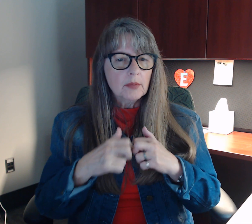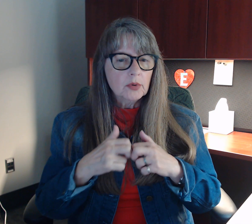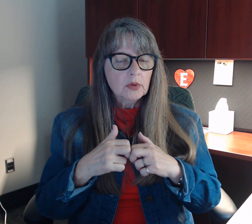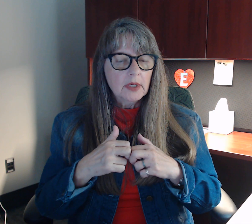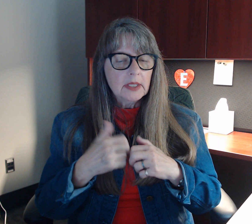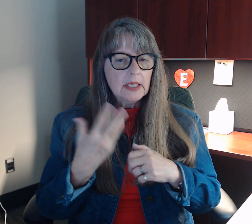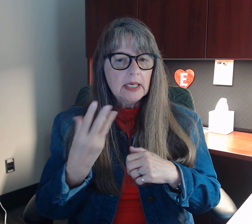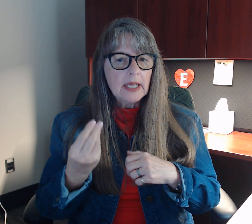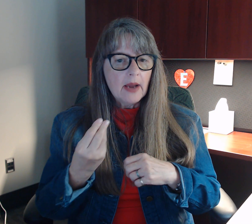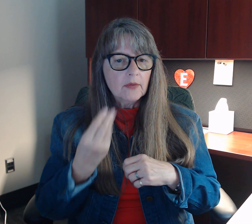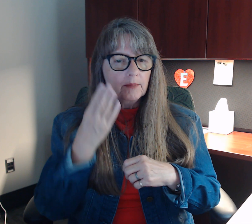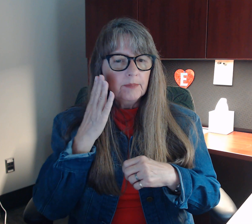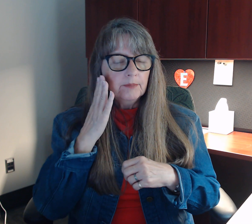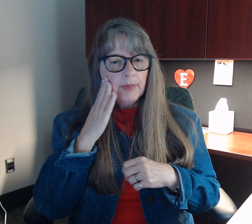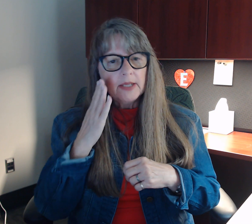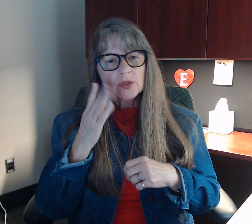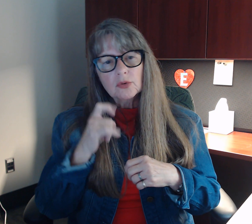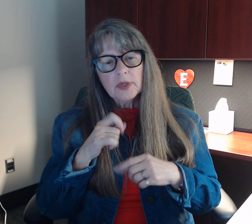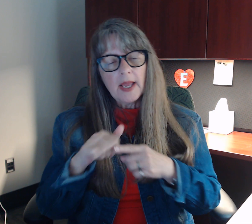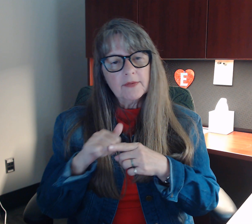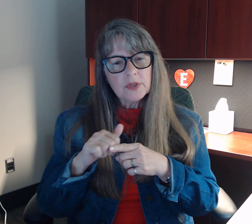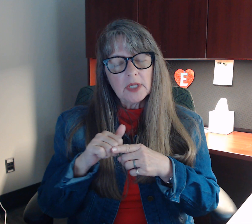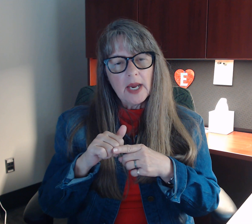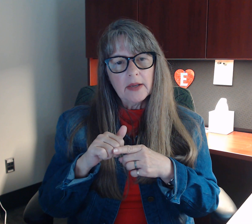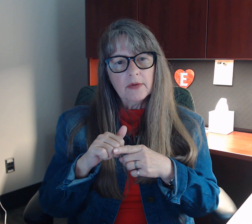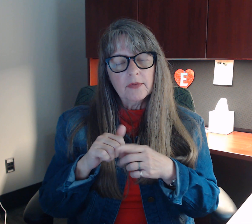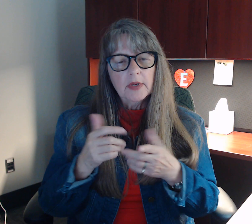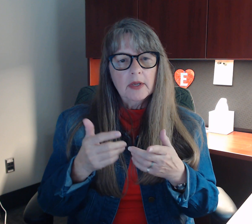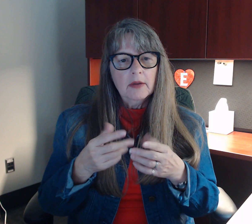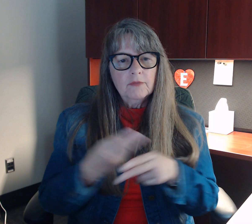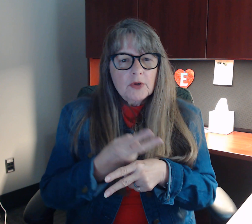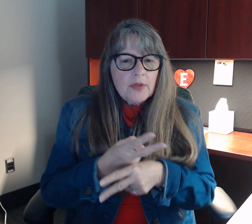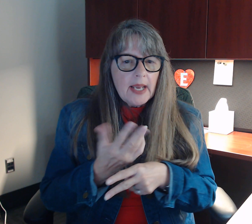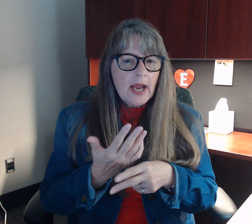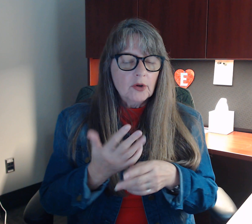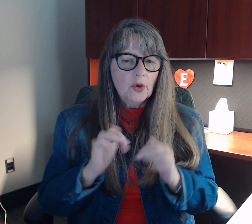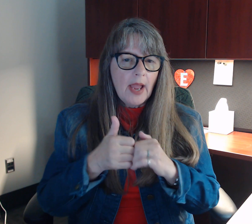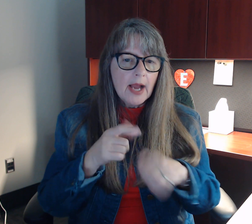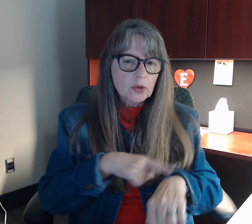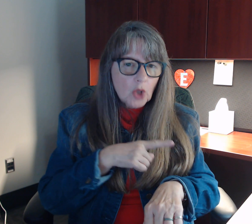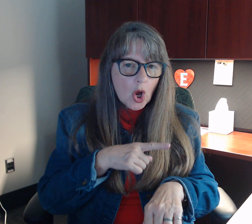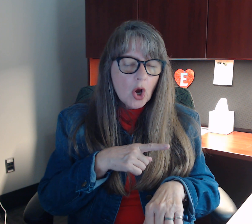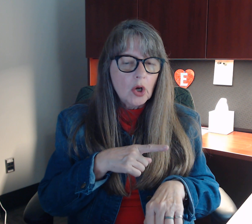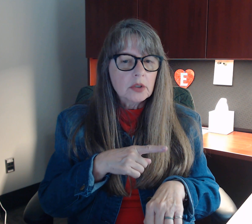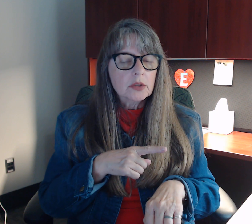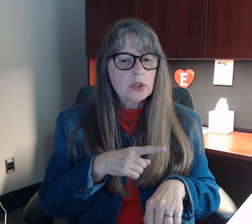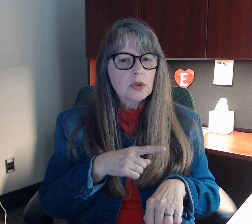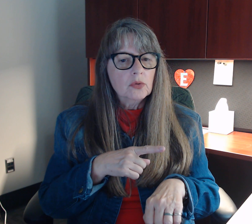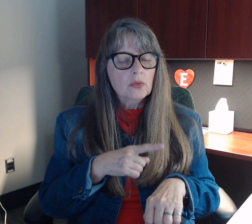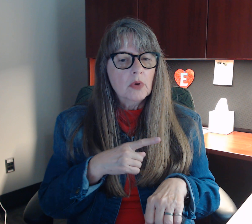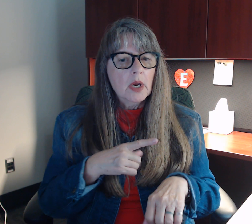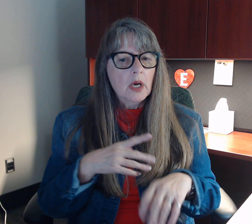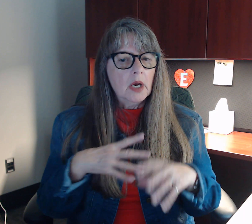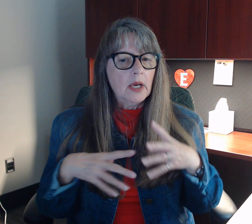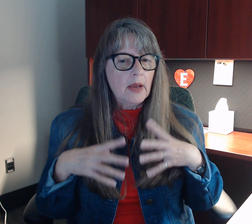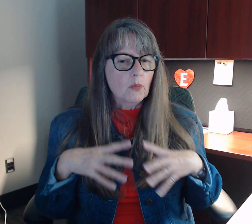trouble getting out of bed, so you're going to have to kind of figure that out. How long to wear